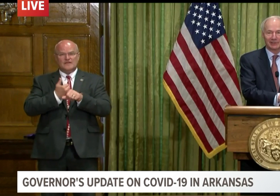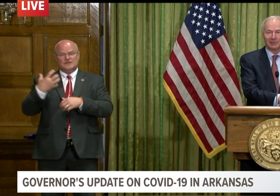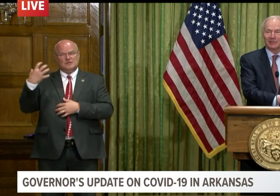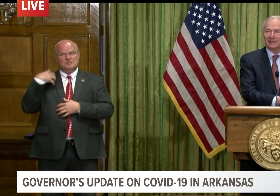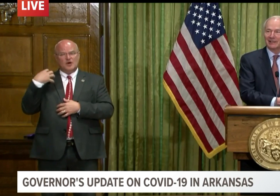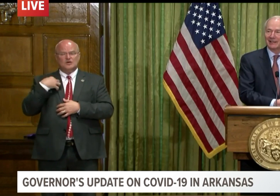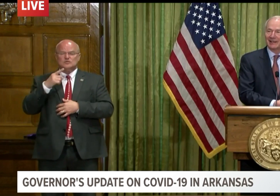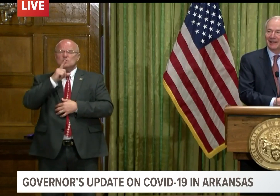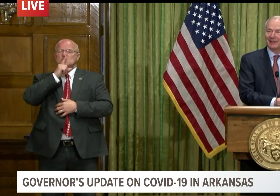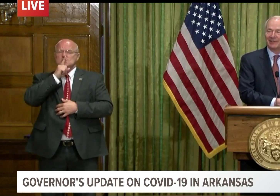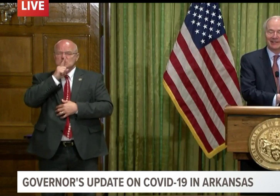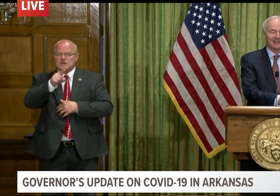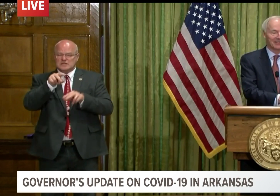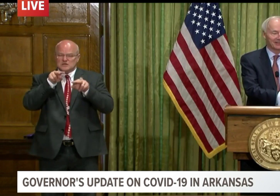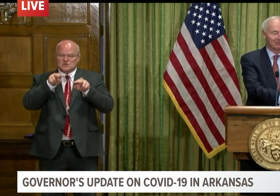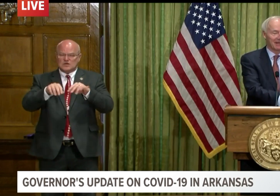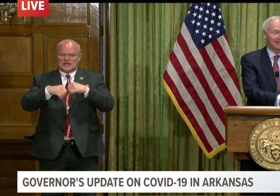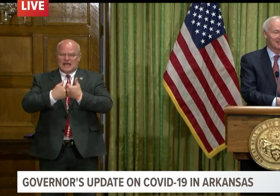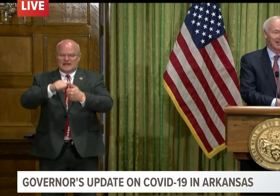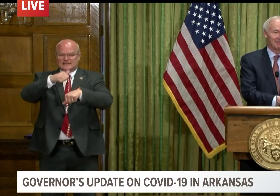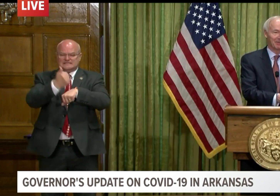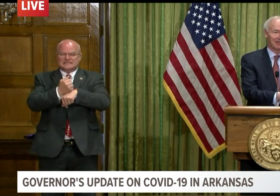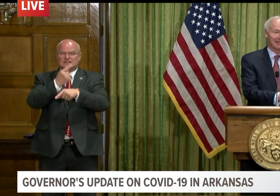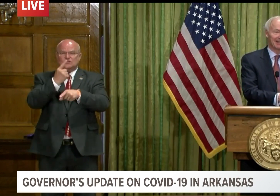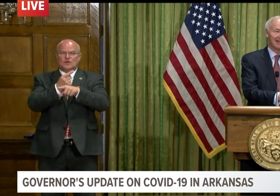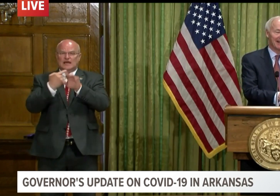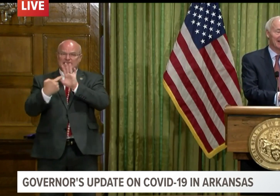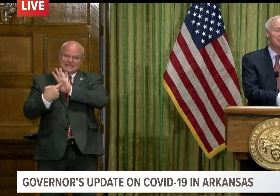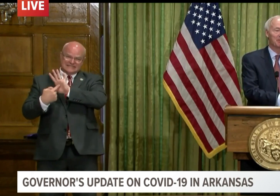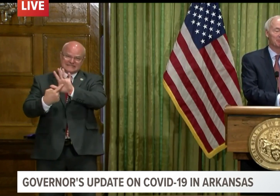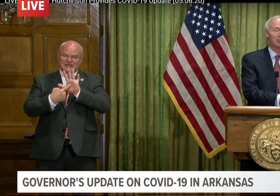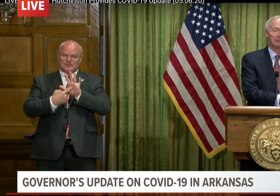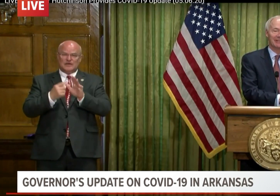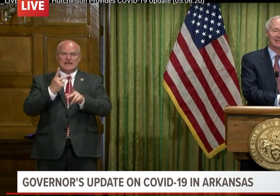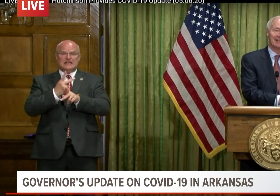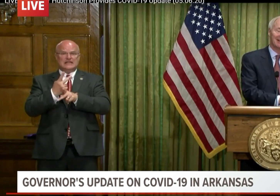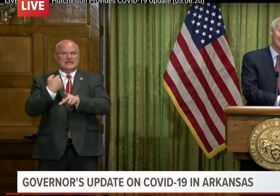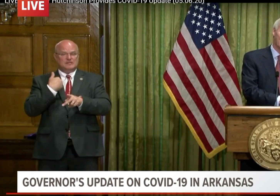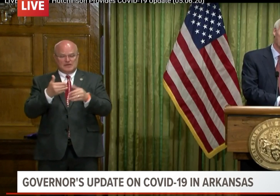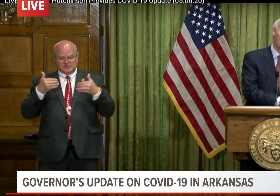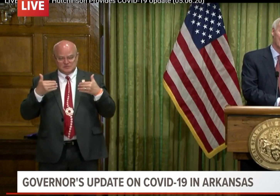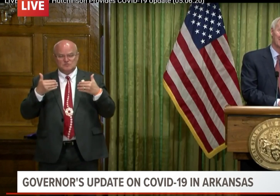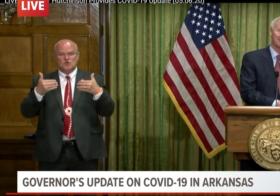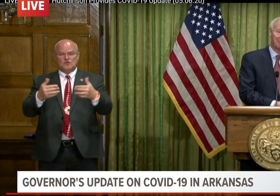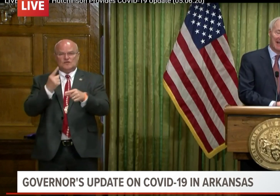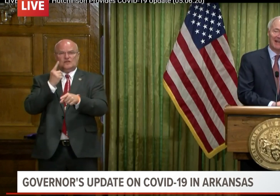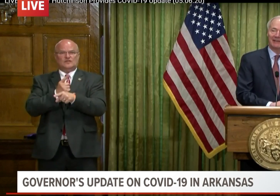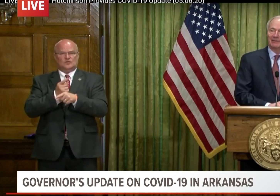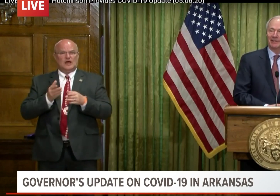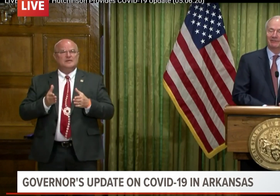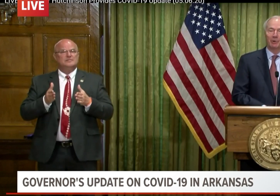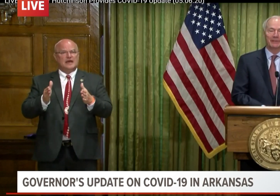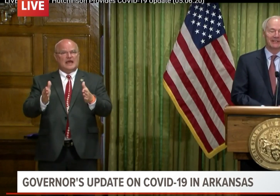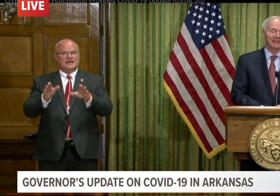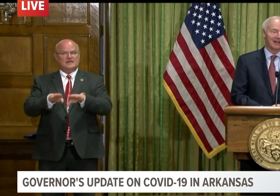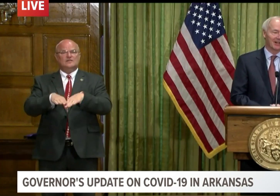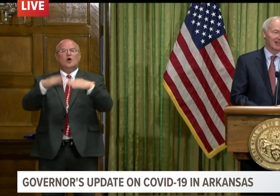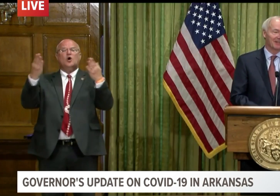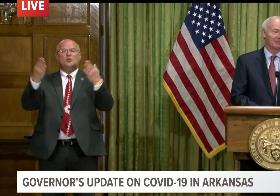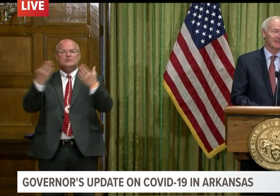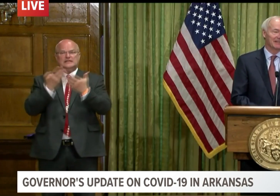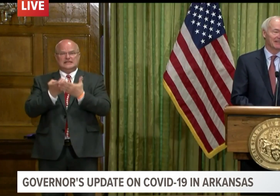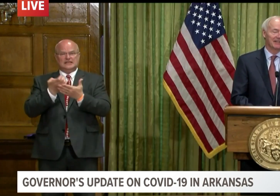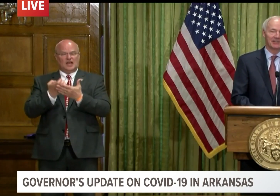will really look at how they can set the right example and keep us moving down the right path of opening